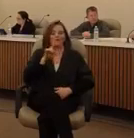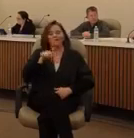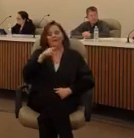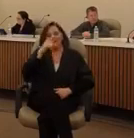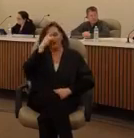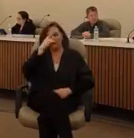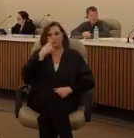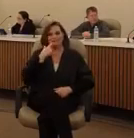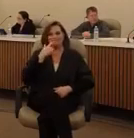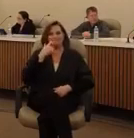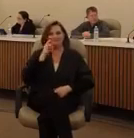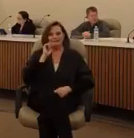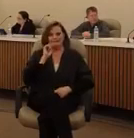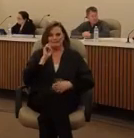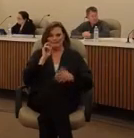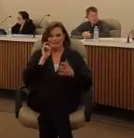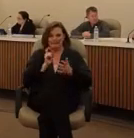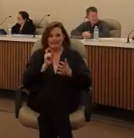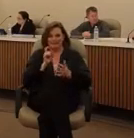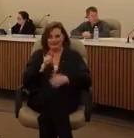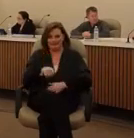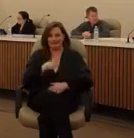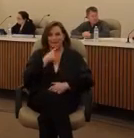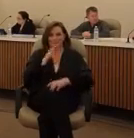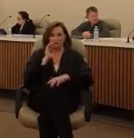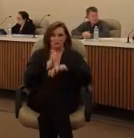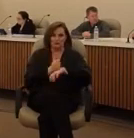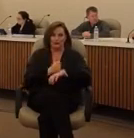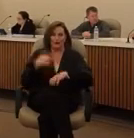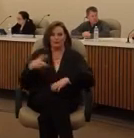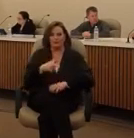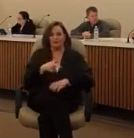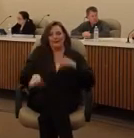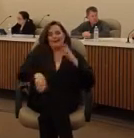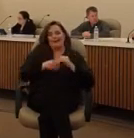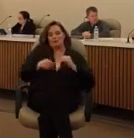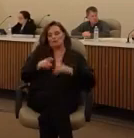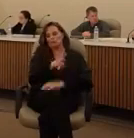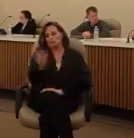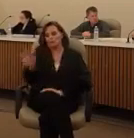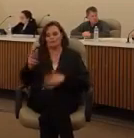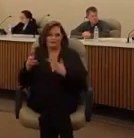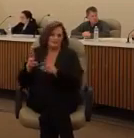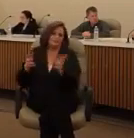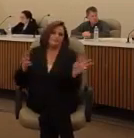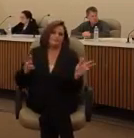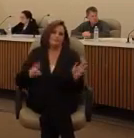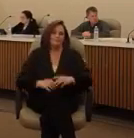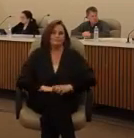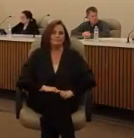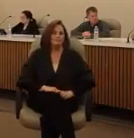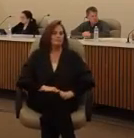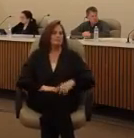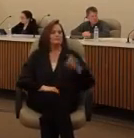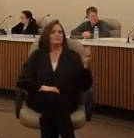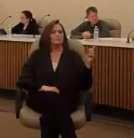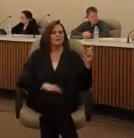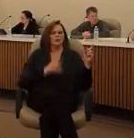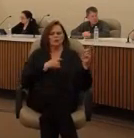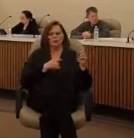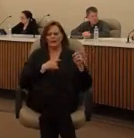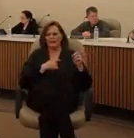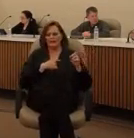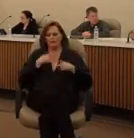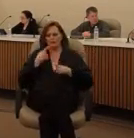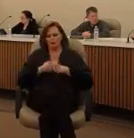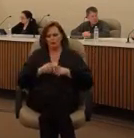Would they? And it wouldn't be something the developer would do, I don't think, or approve. But crosswalks from the east side to the